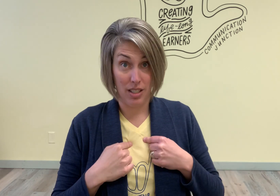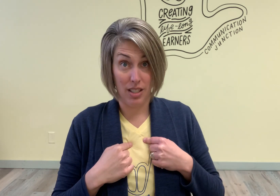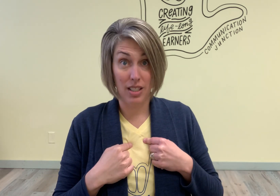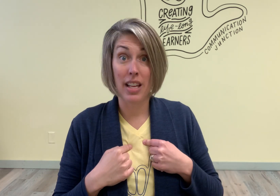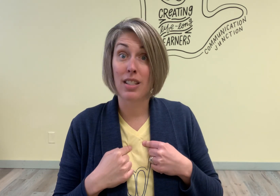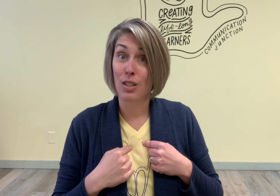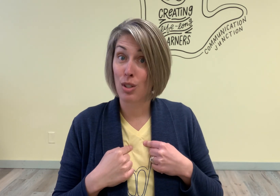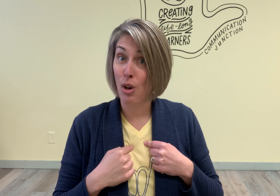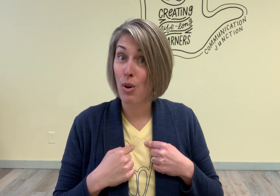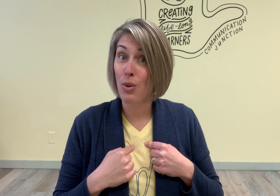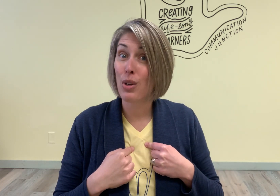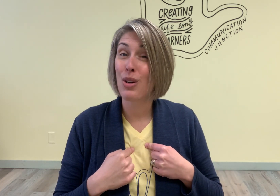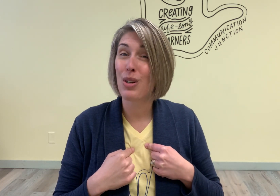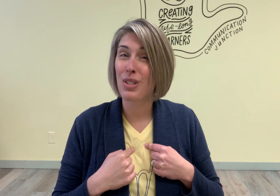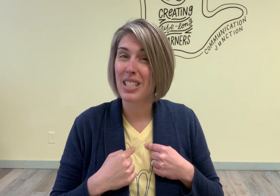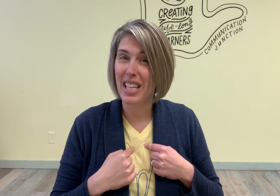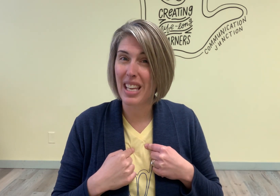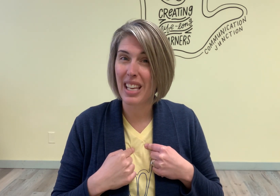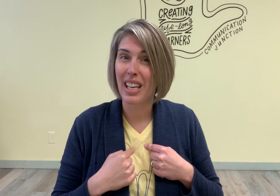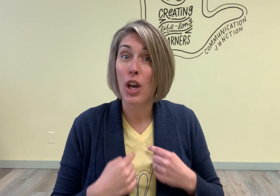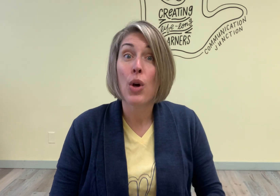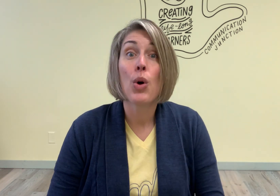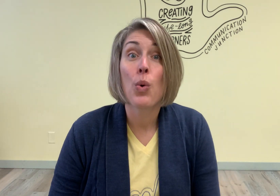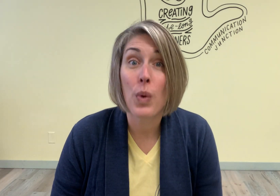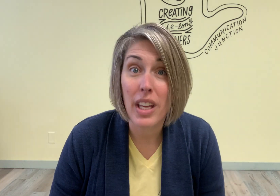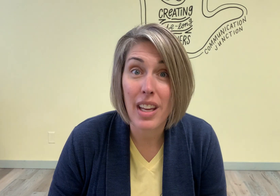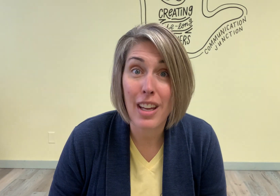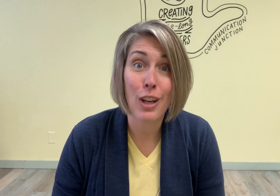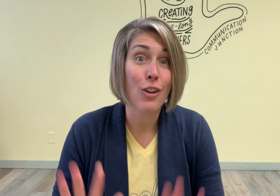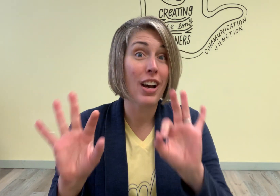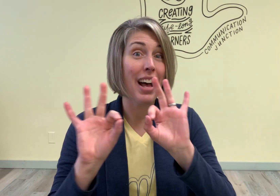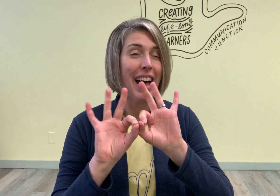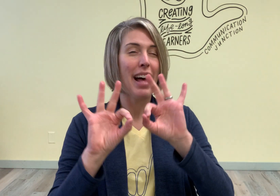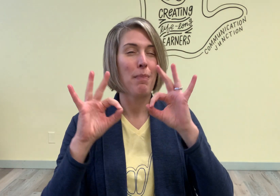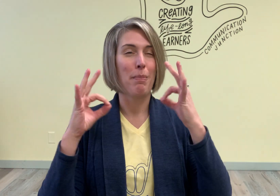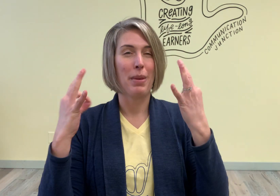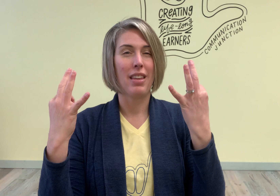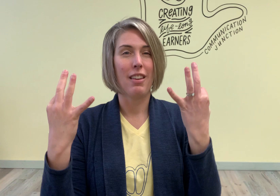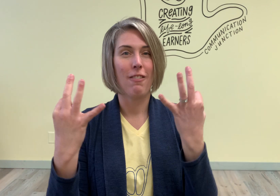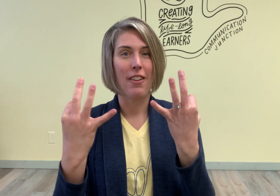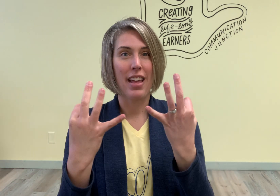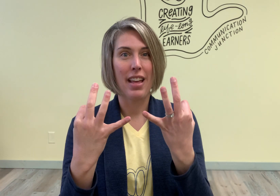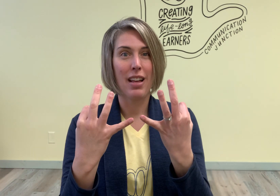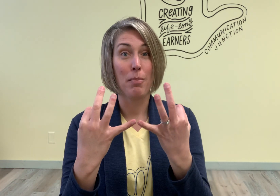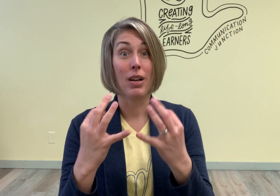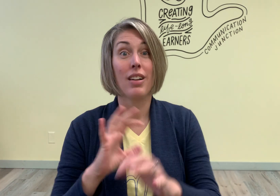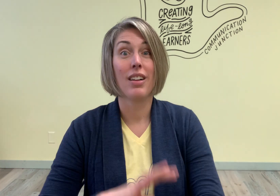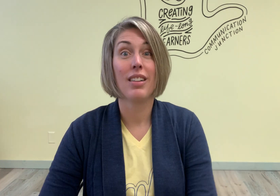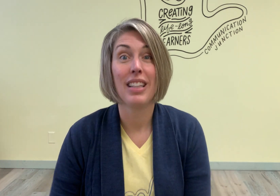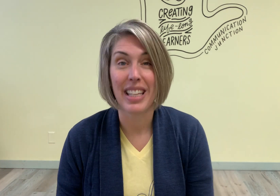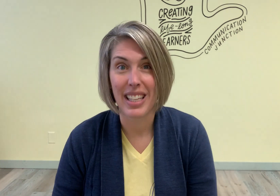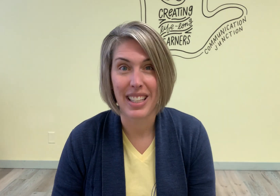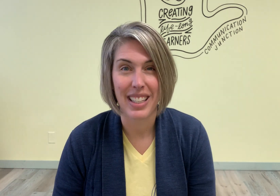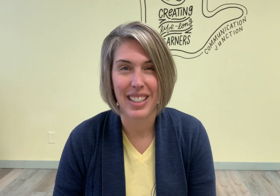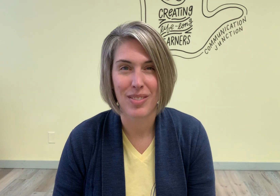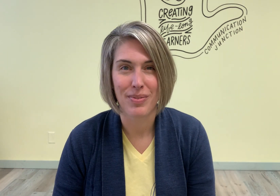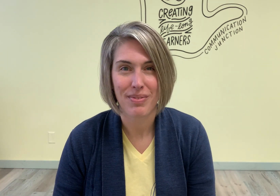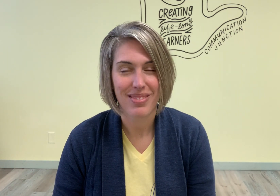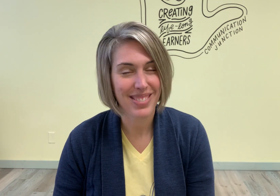us and so you'll see. We're a happy family.